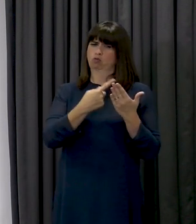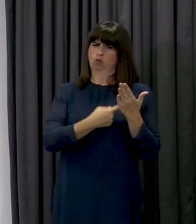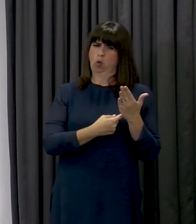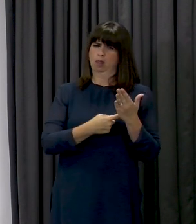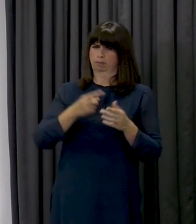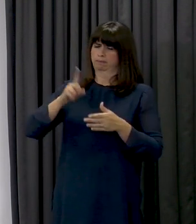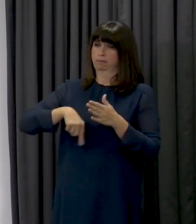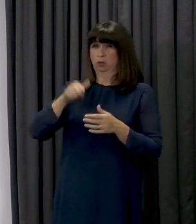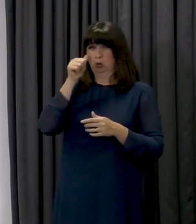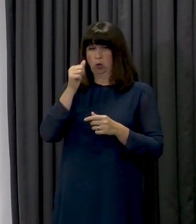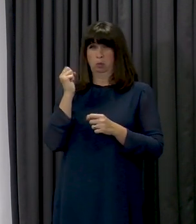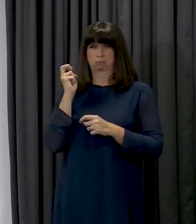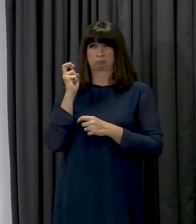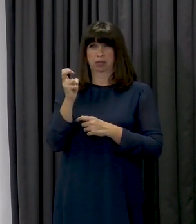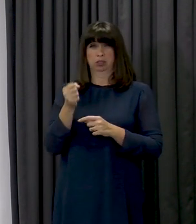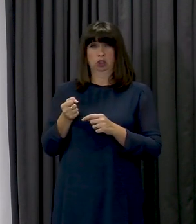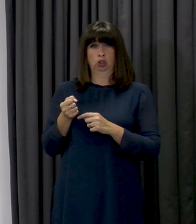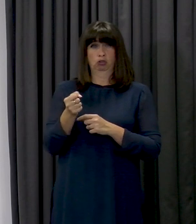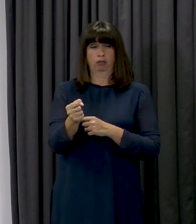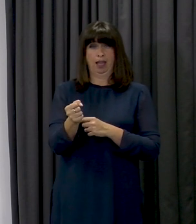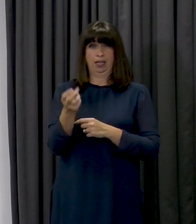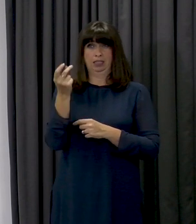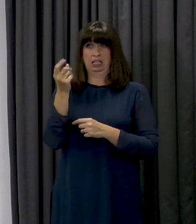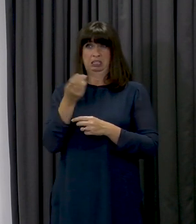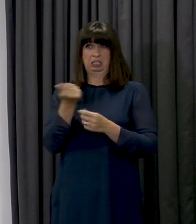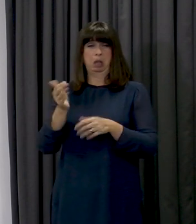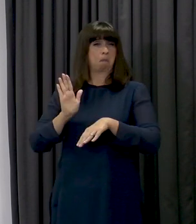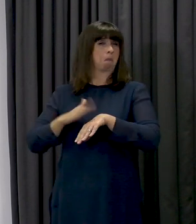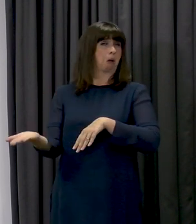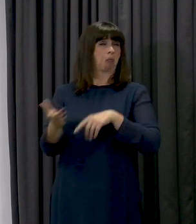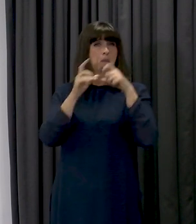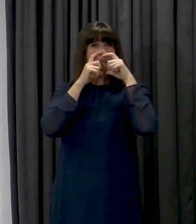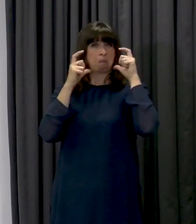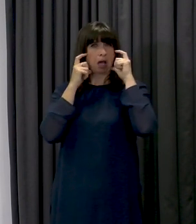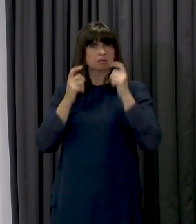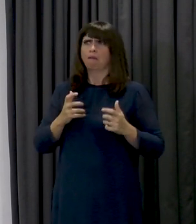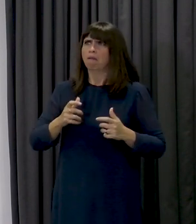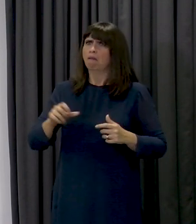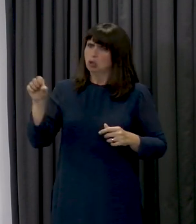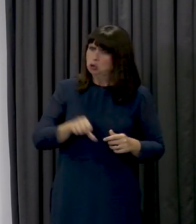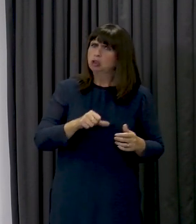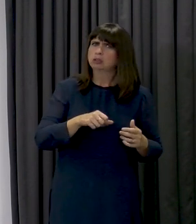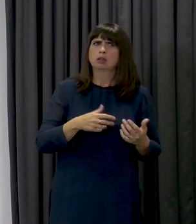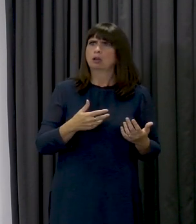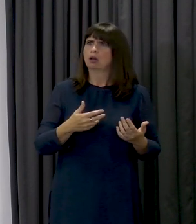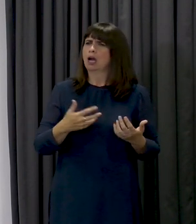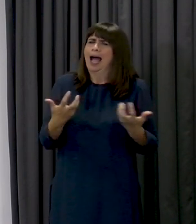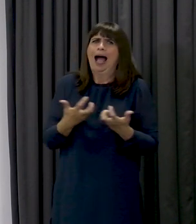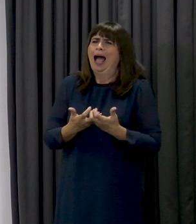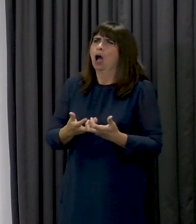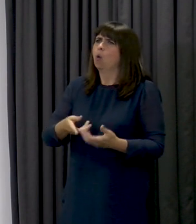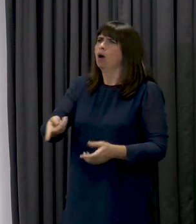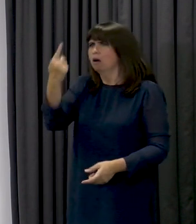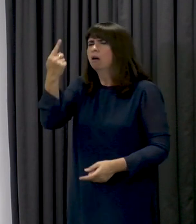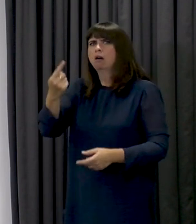on public transport in Wales to realise that people are not following the rules on masks. Can you explain to us exactly what officials will be able to do now to enforce